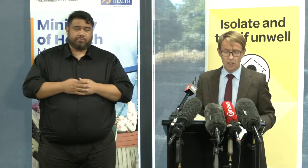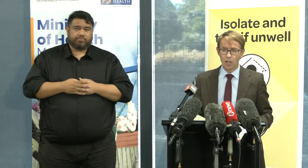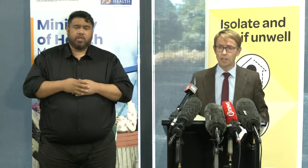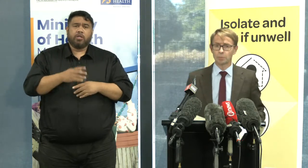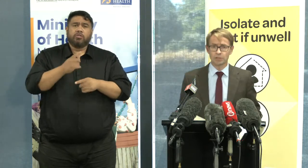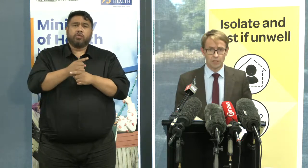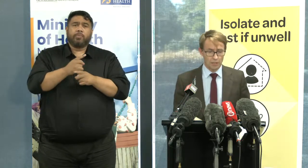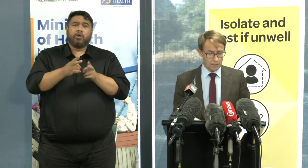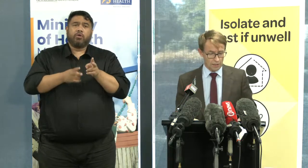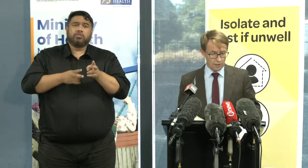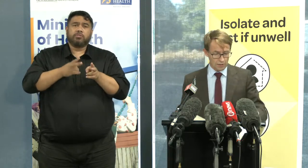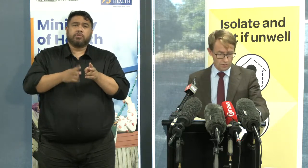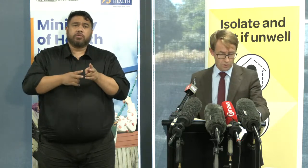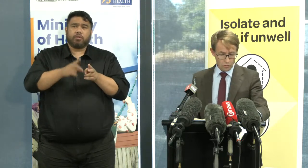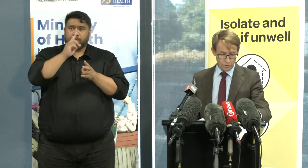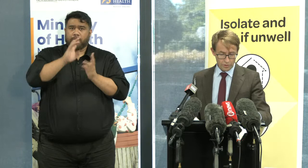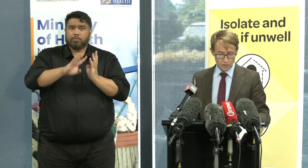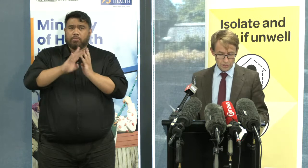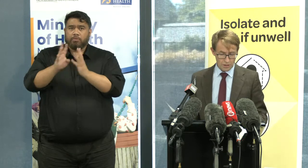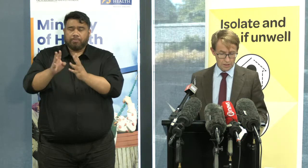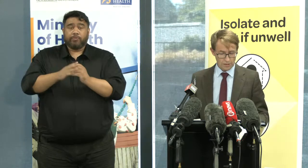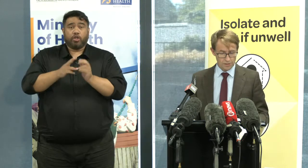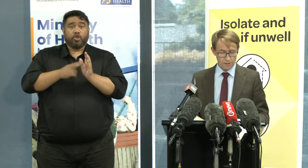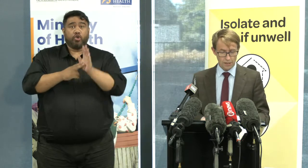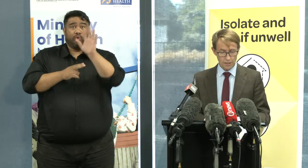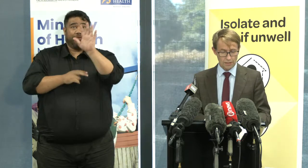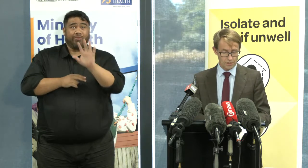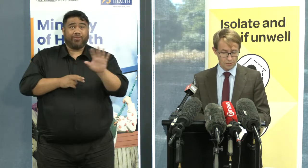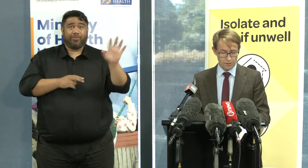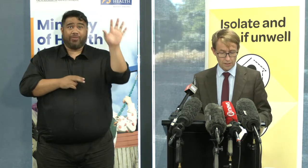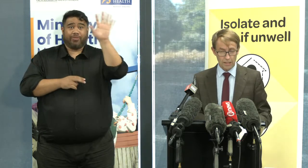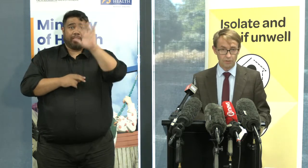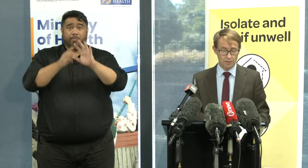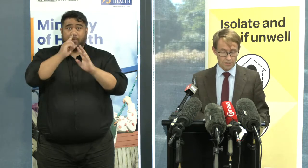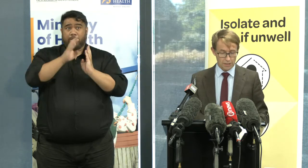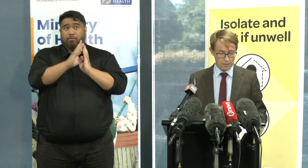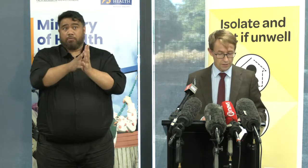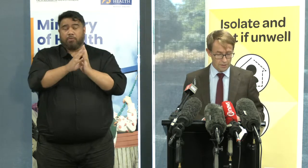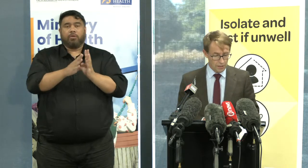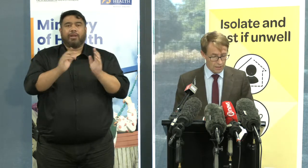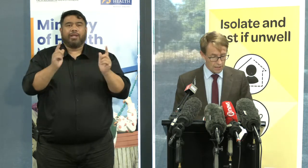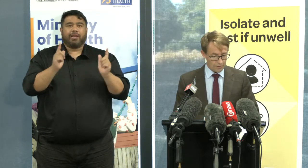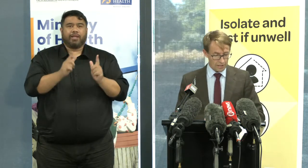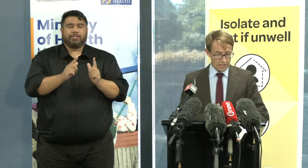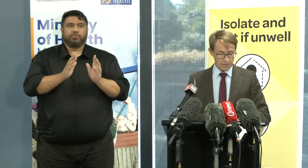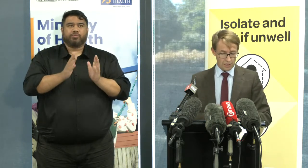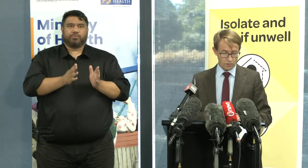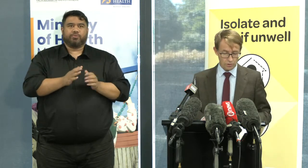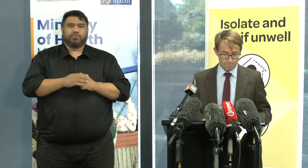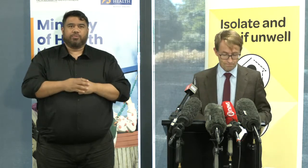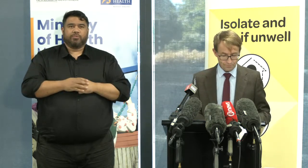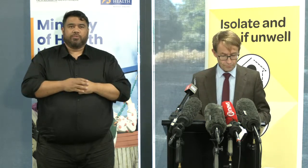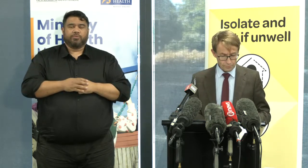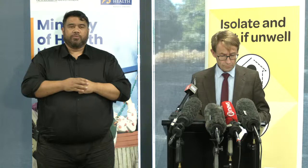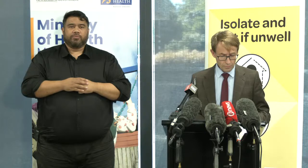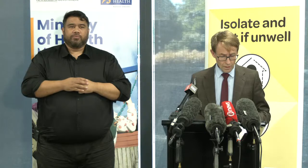Hospitalisations are declining, particularly in the northern region, as is evident again in the last day or